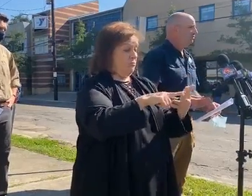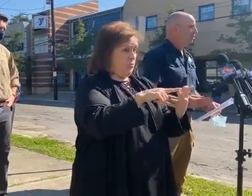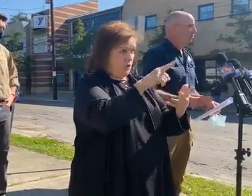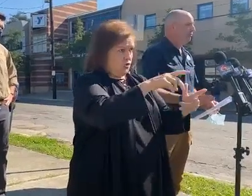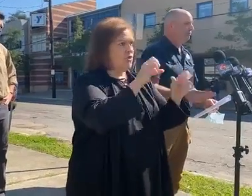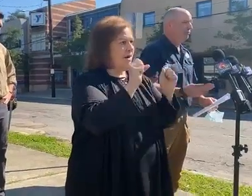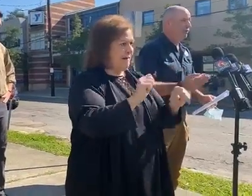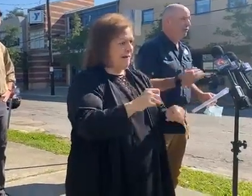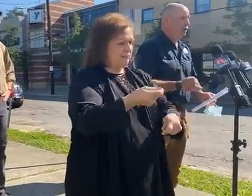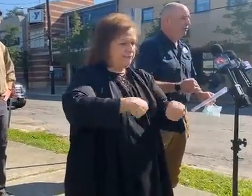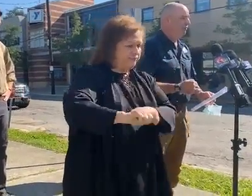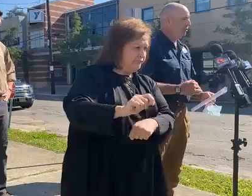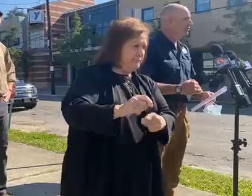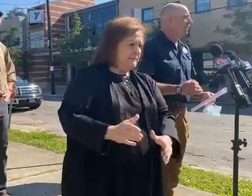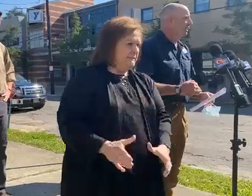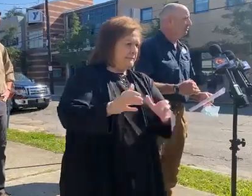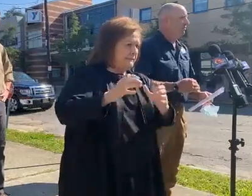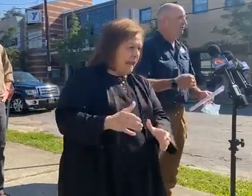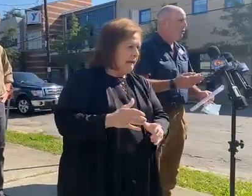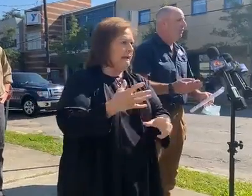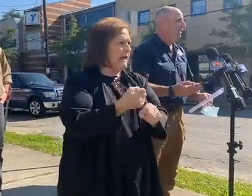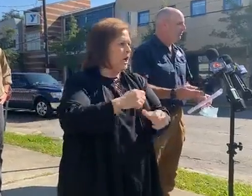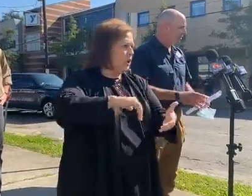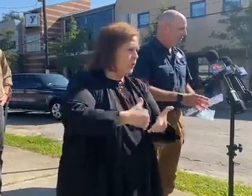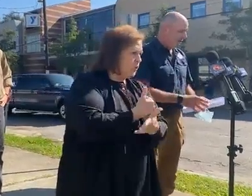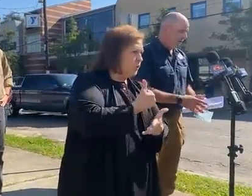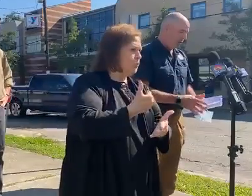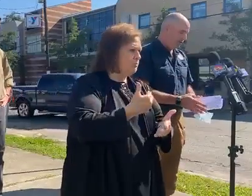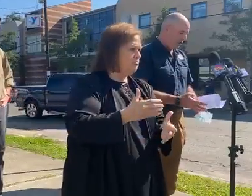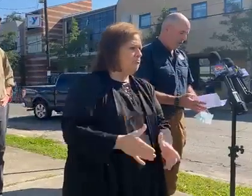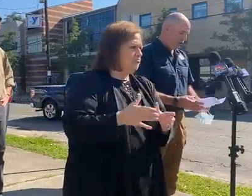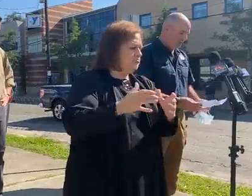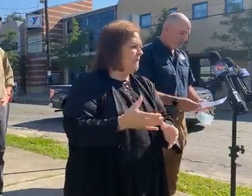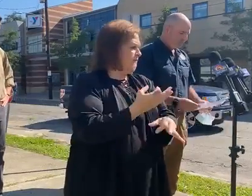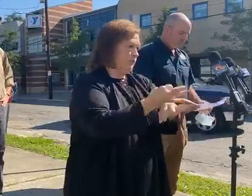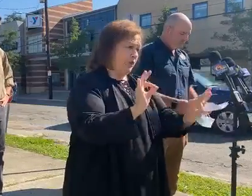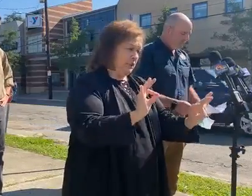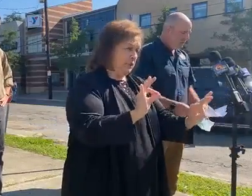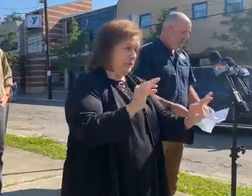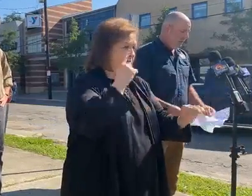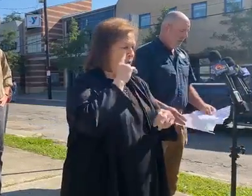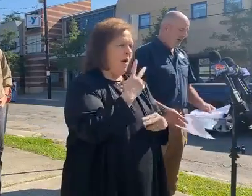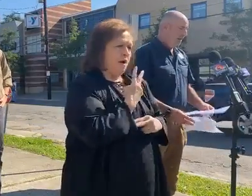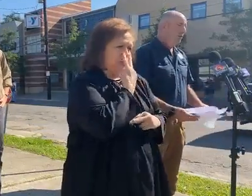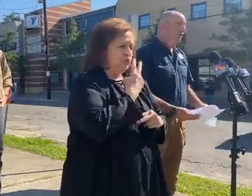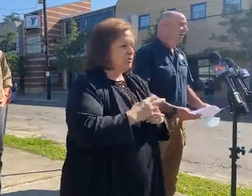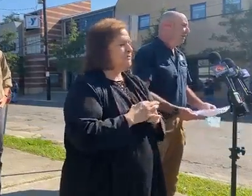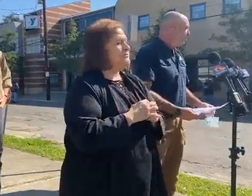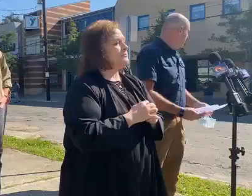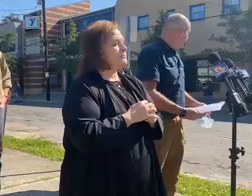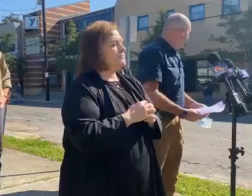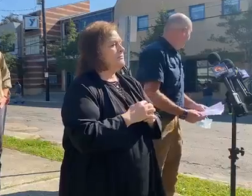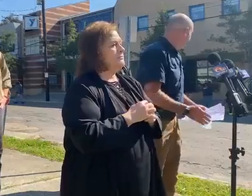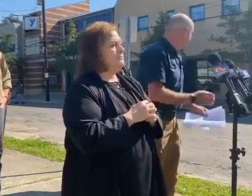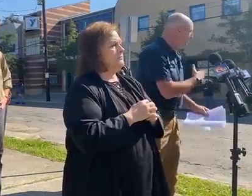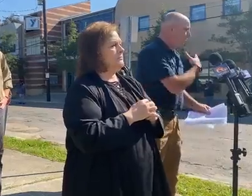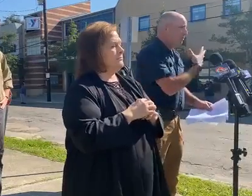your tanks for full tanks, free of charge. Again, we're talking